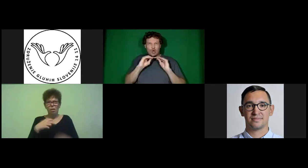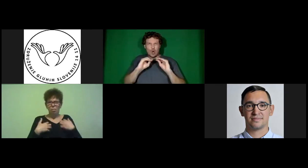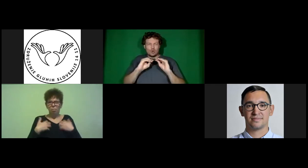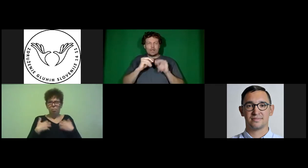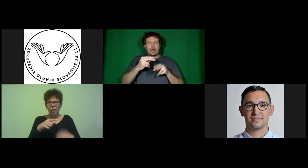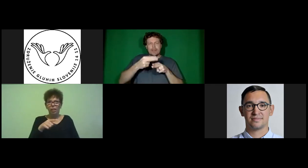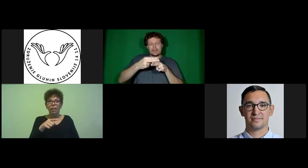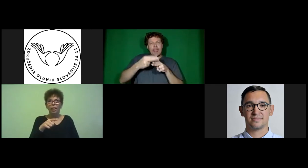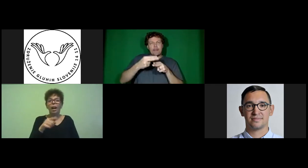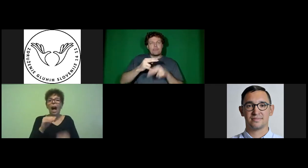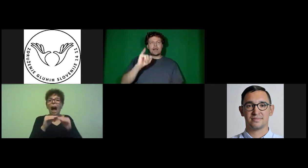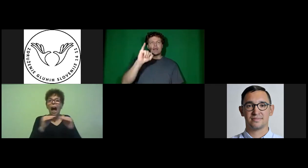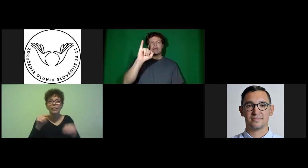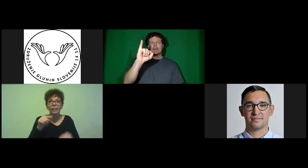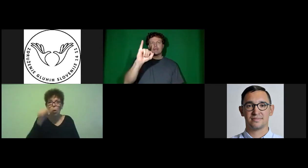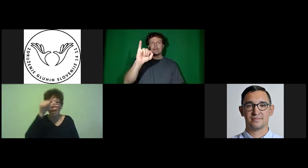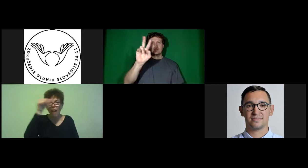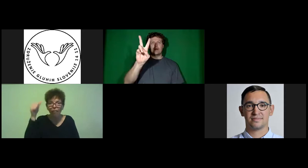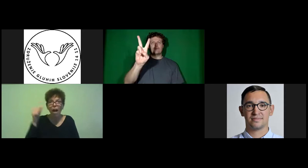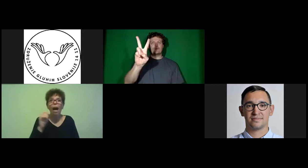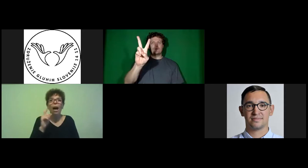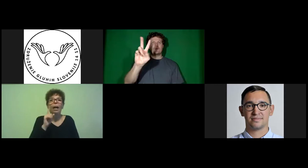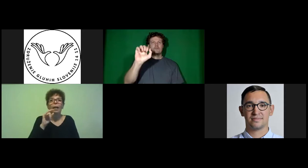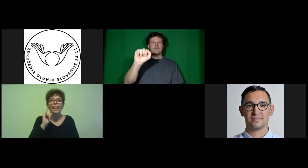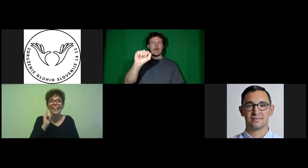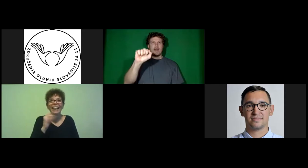And you saw the angry look on the face of my coach.